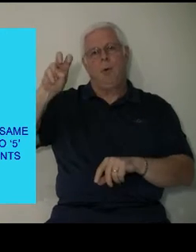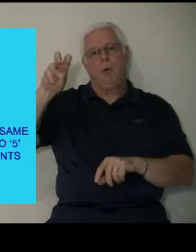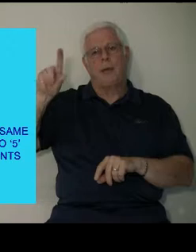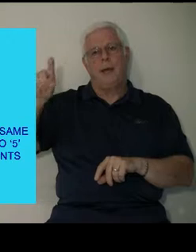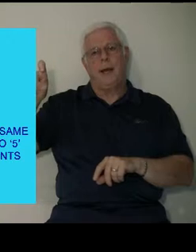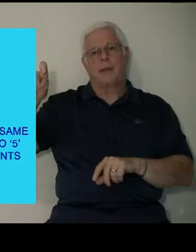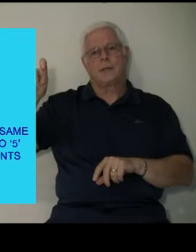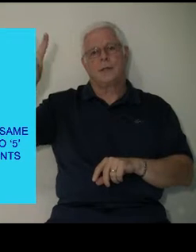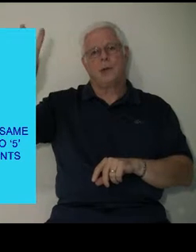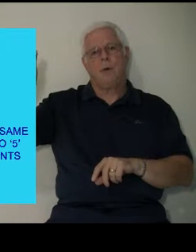quote X quote.